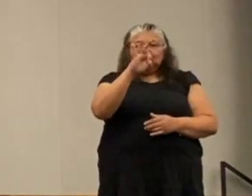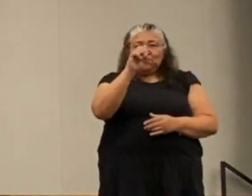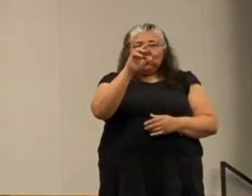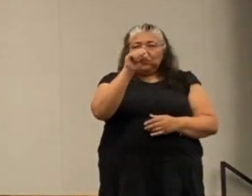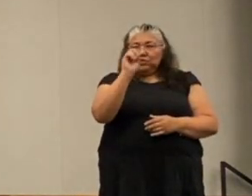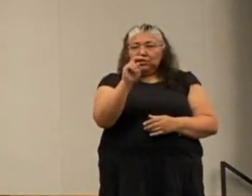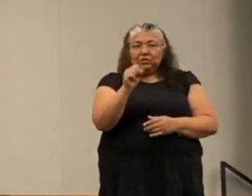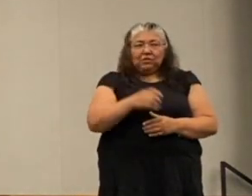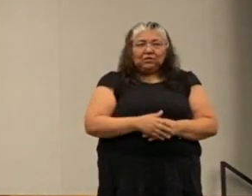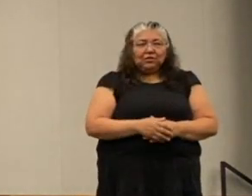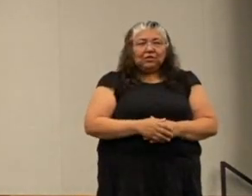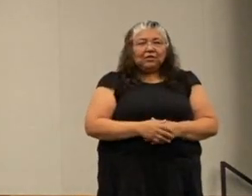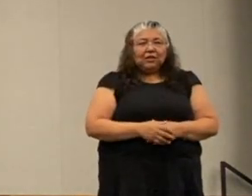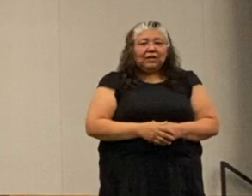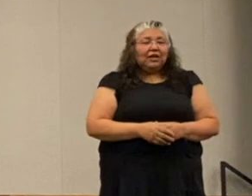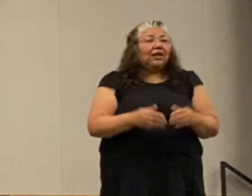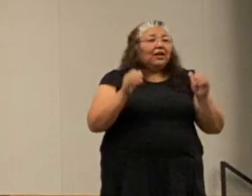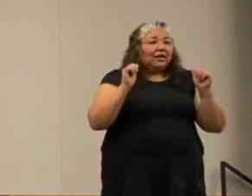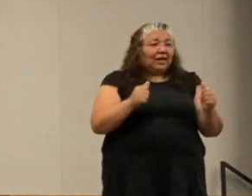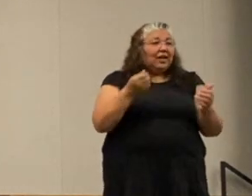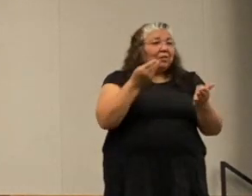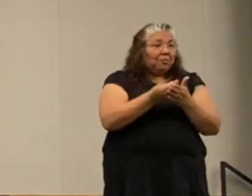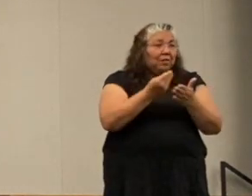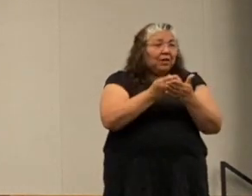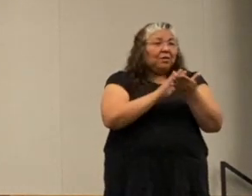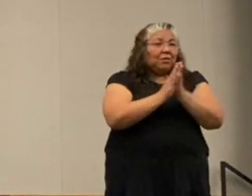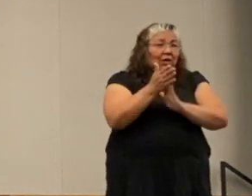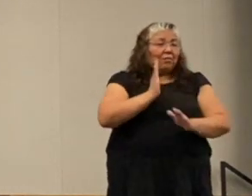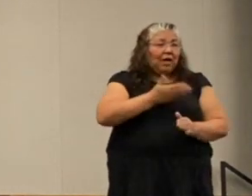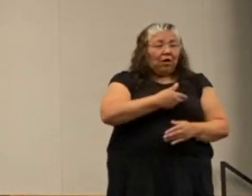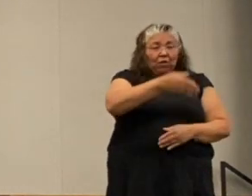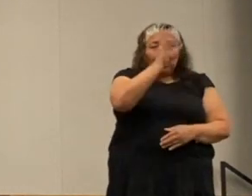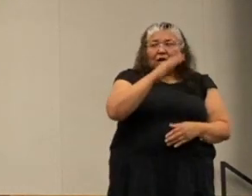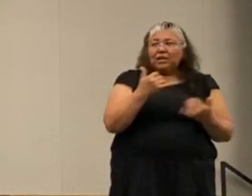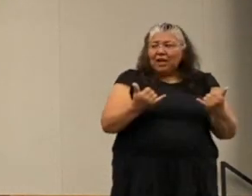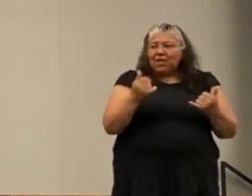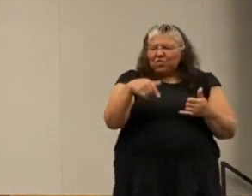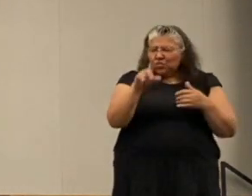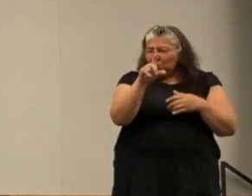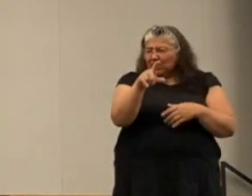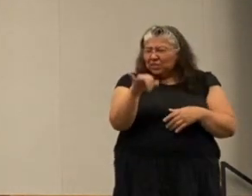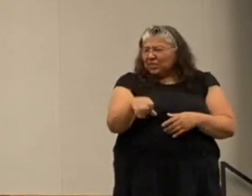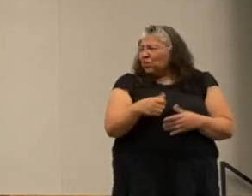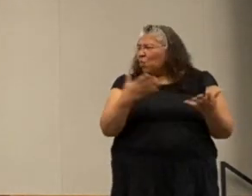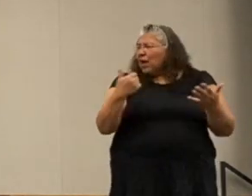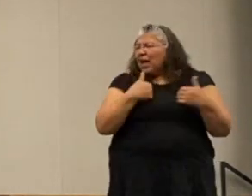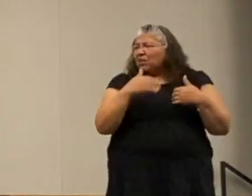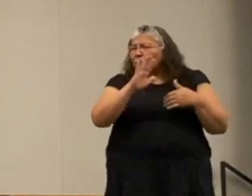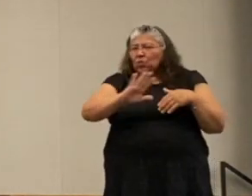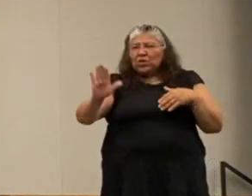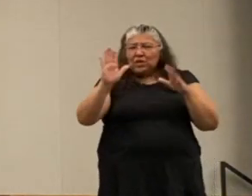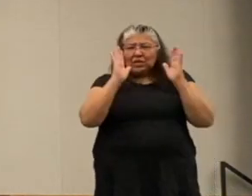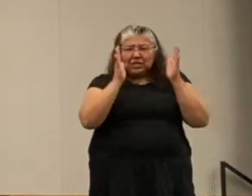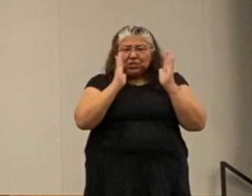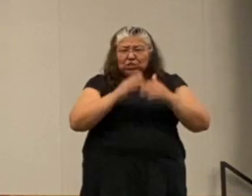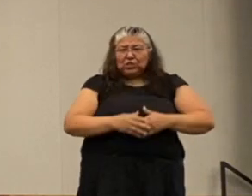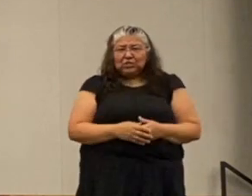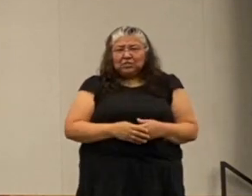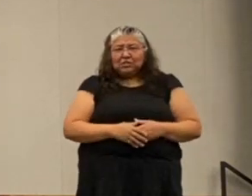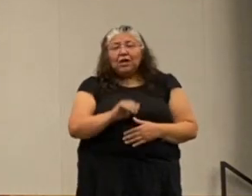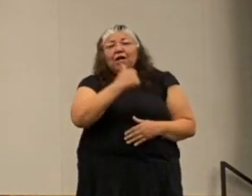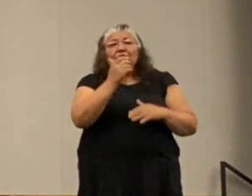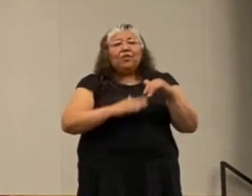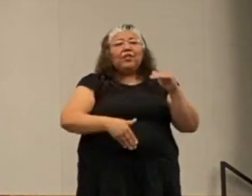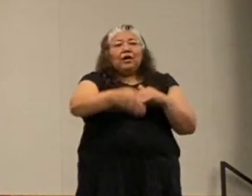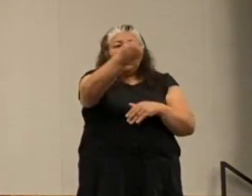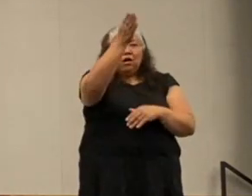what we want to do? Can money become our god? The question is what has your attention besides